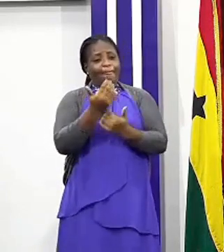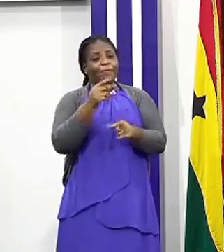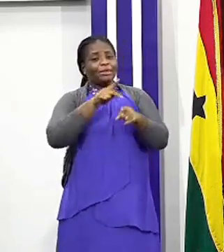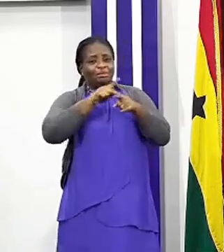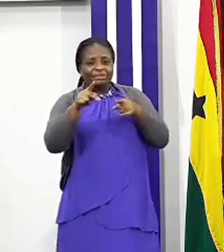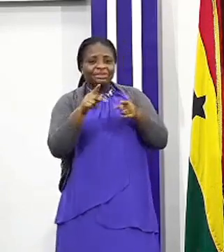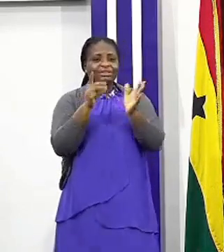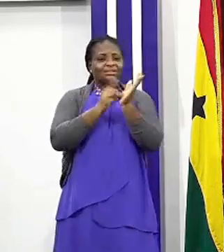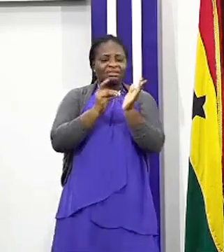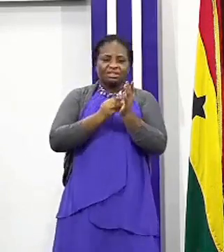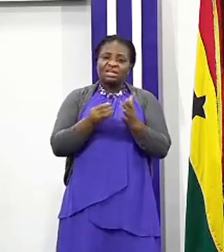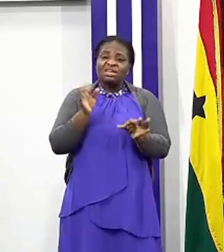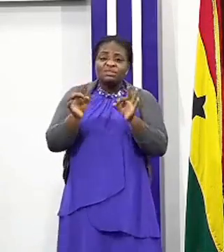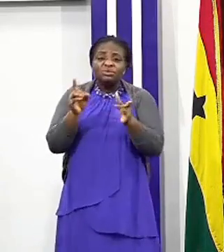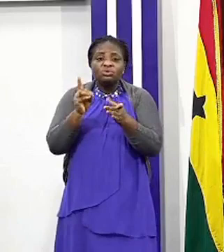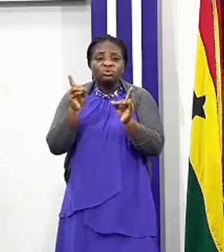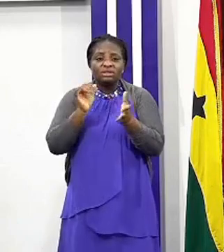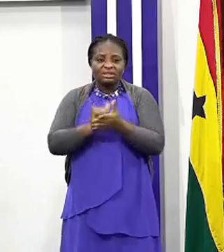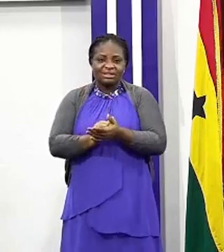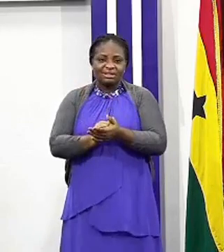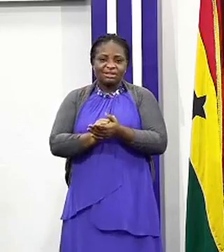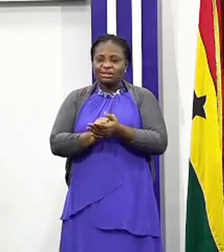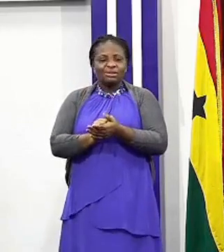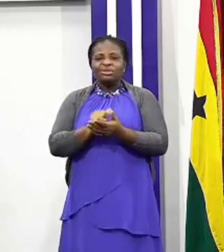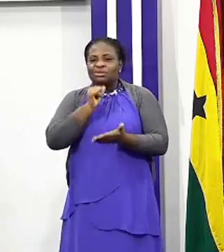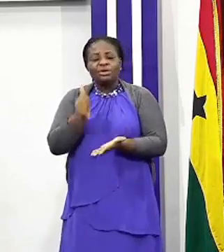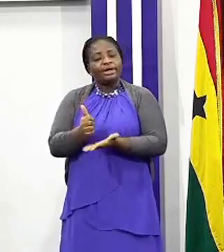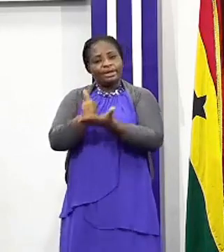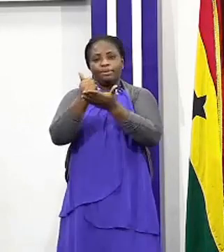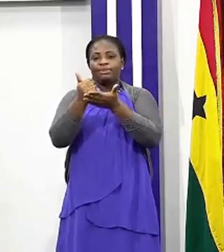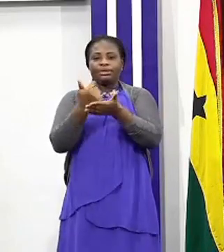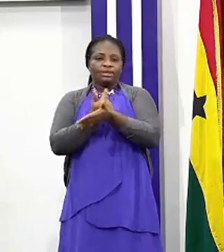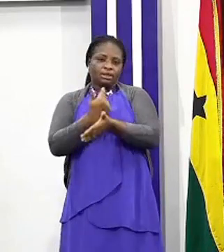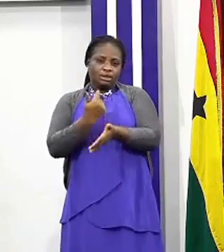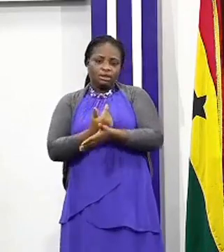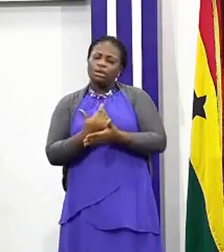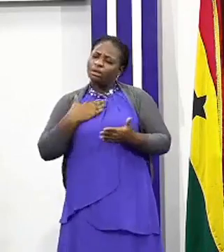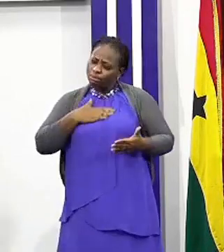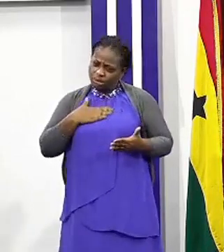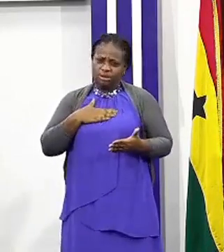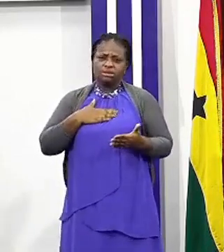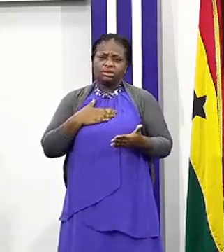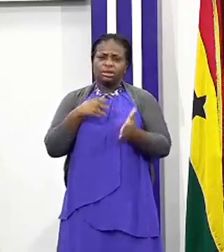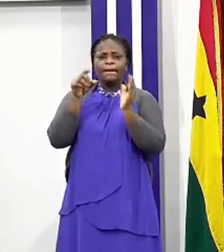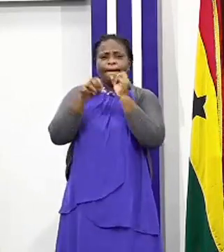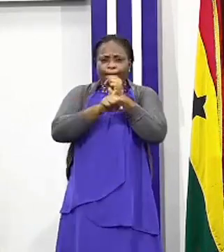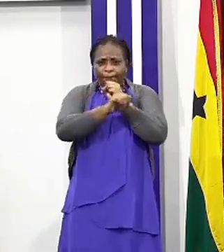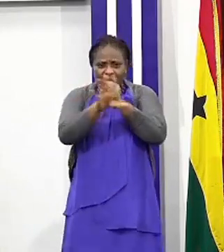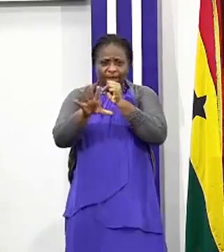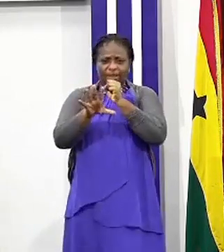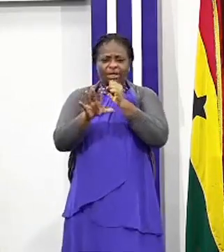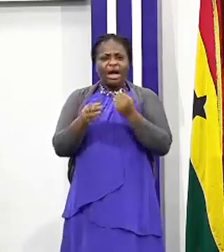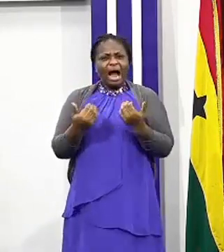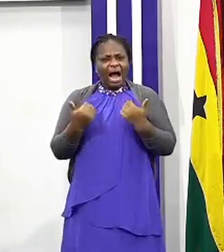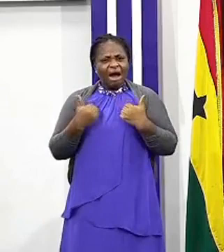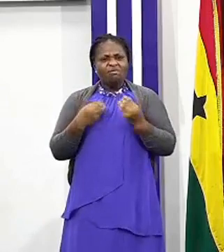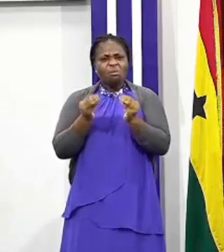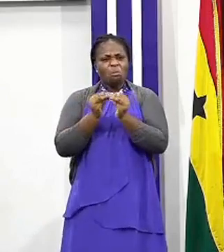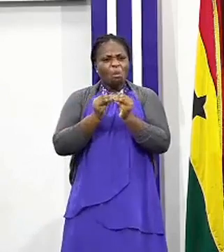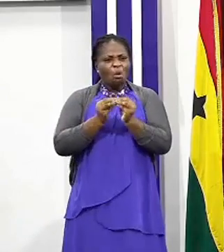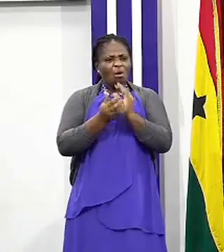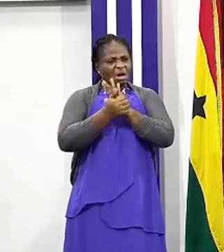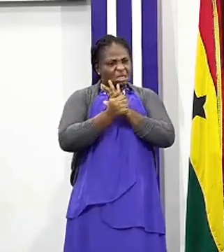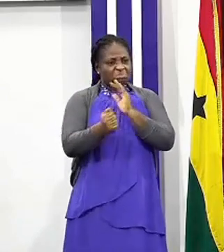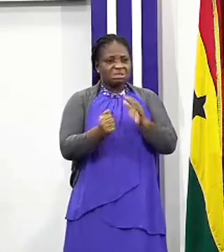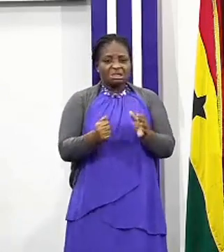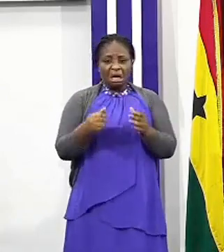ourselves a disservice as a country. So one employer in the media, There are a lot of these experts out there, their dies, their